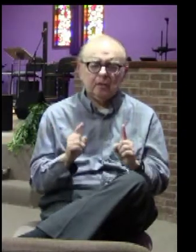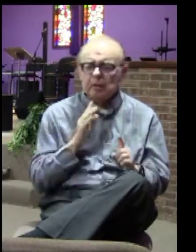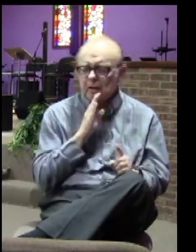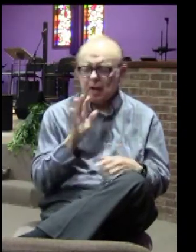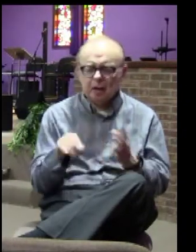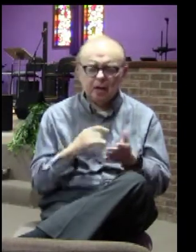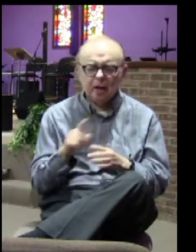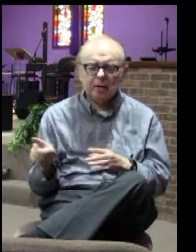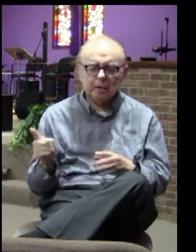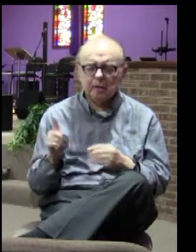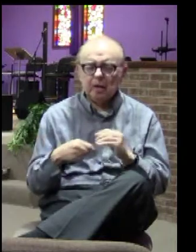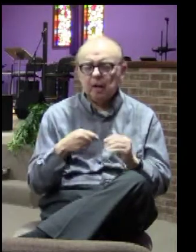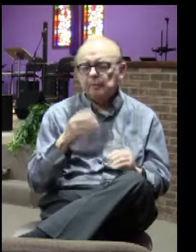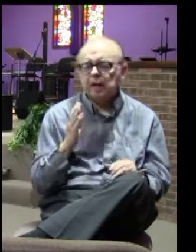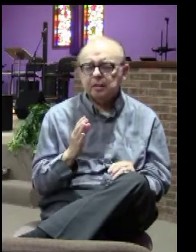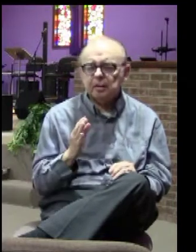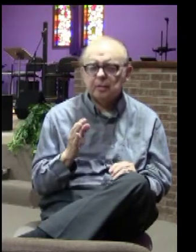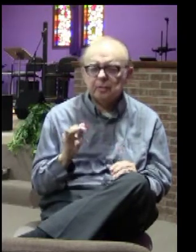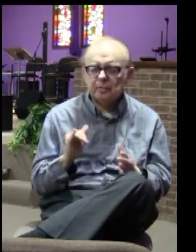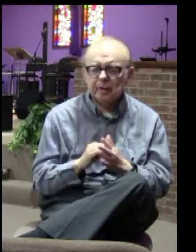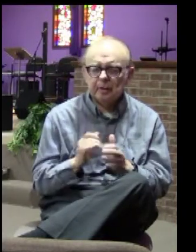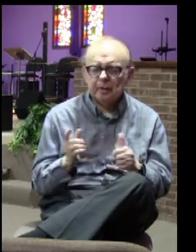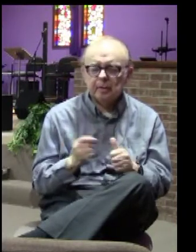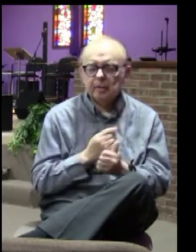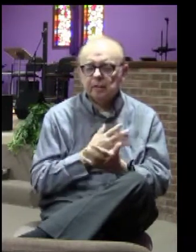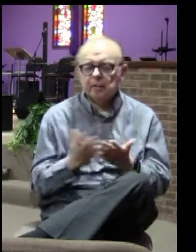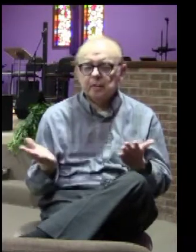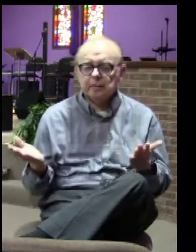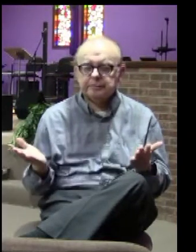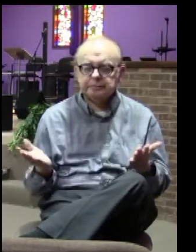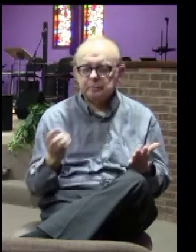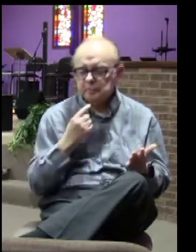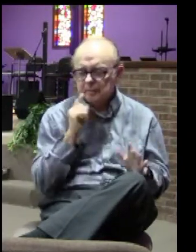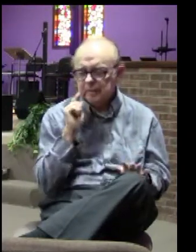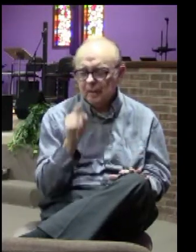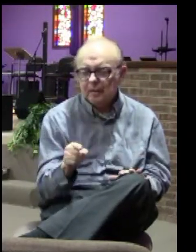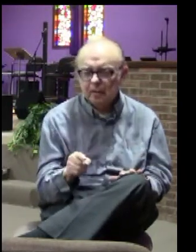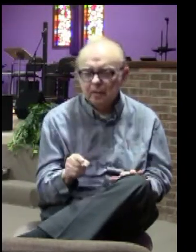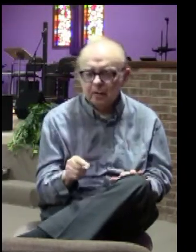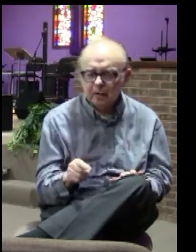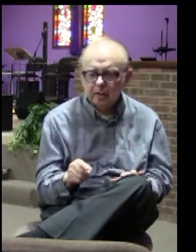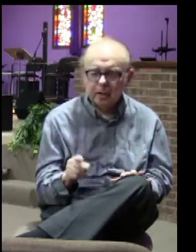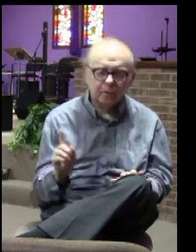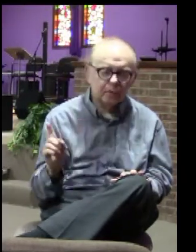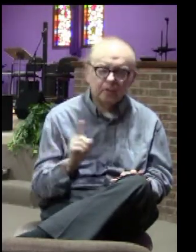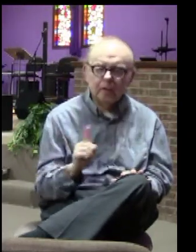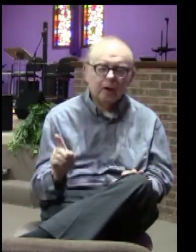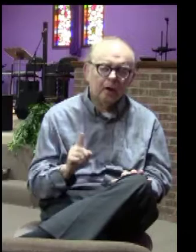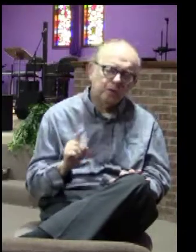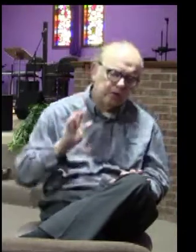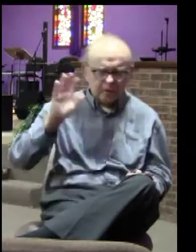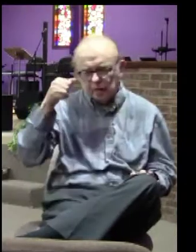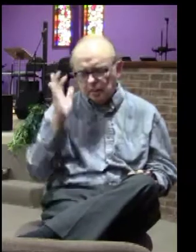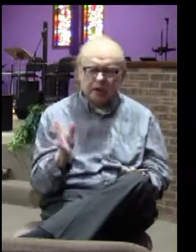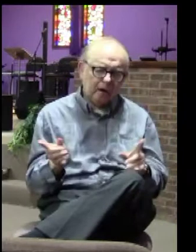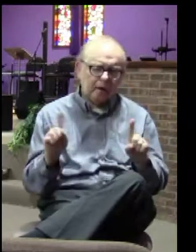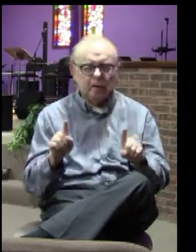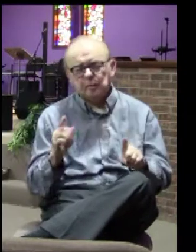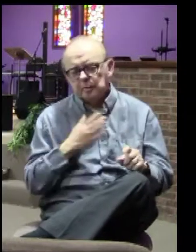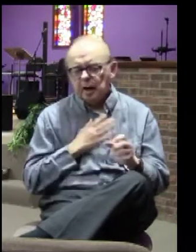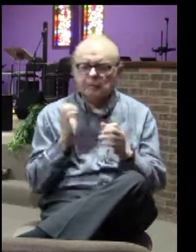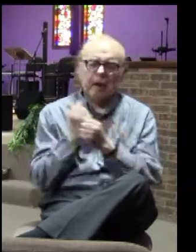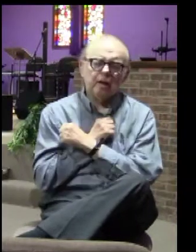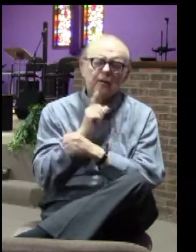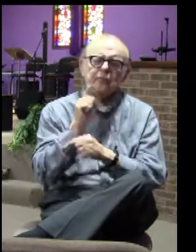talk to them about God, and the first thing they will say to you is, Where was your God when my loved